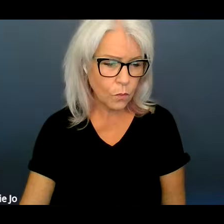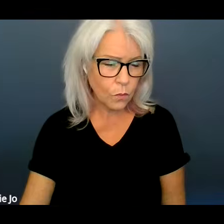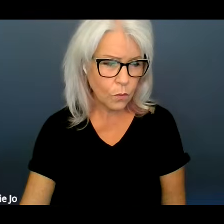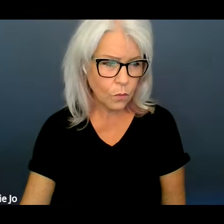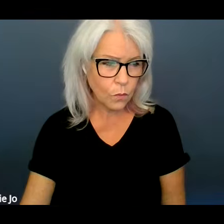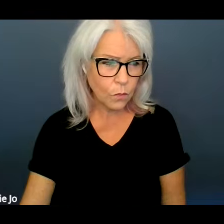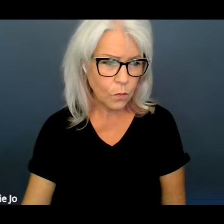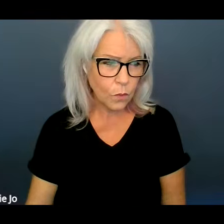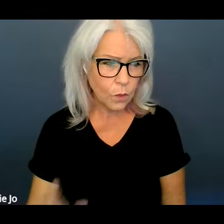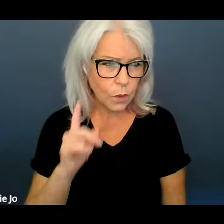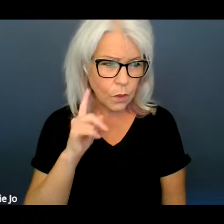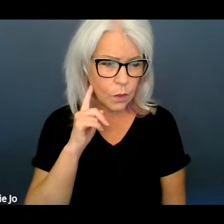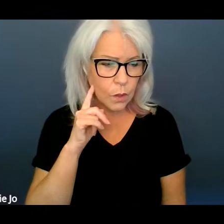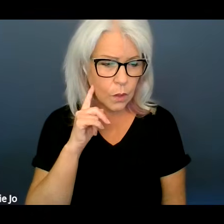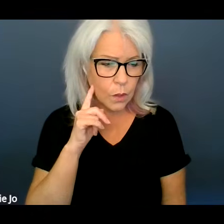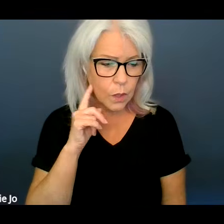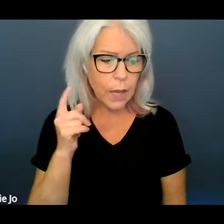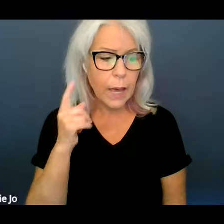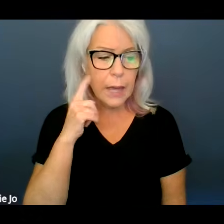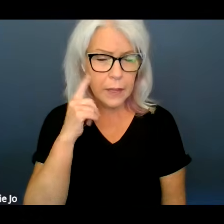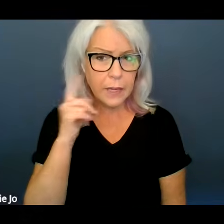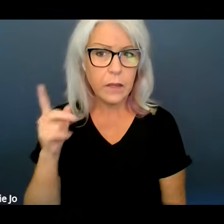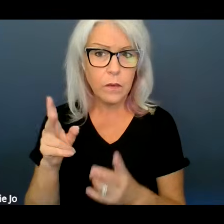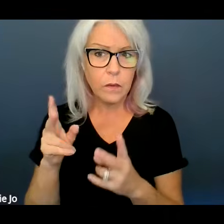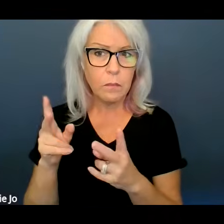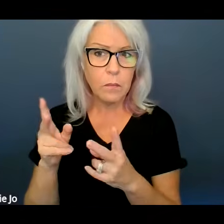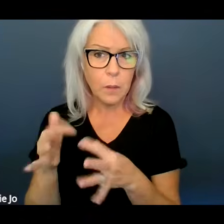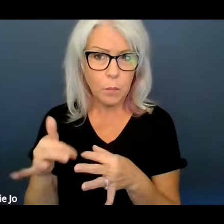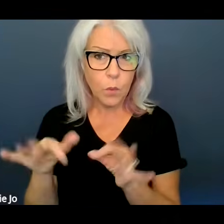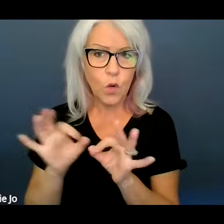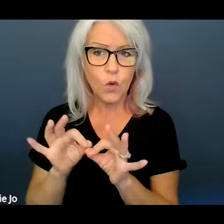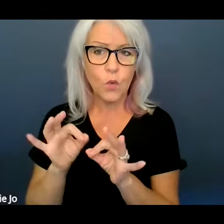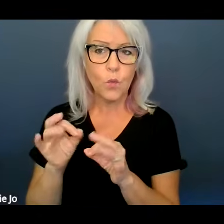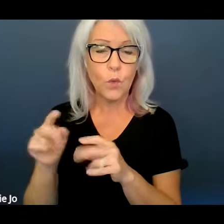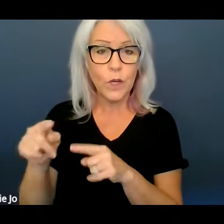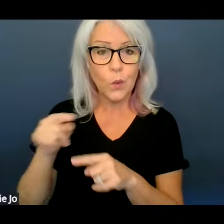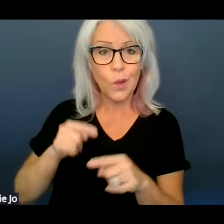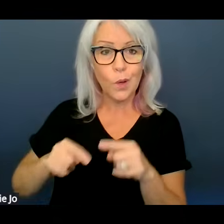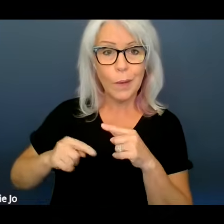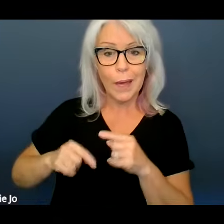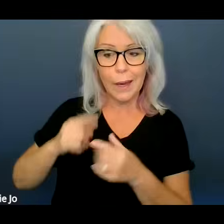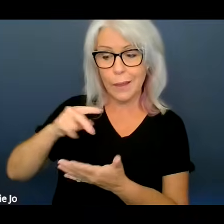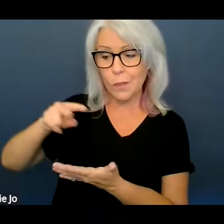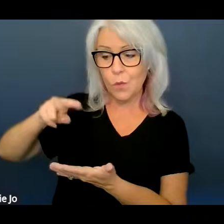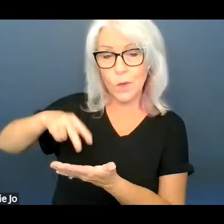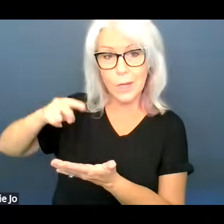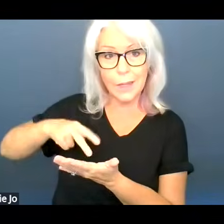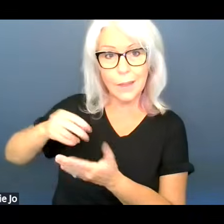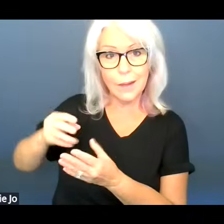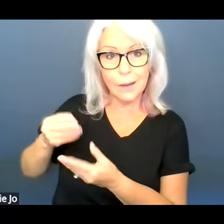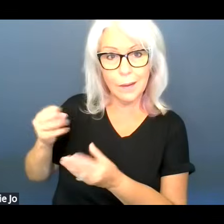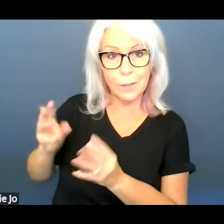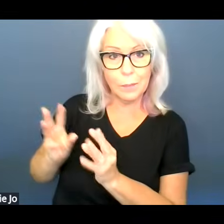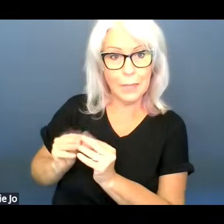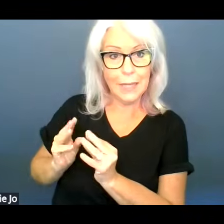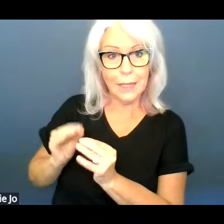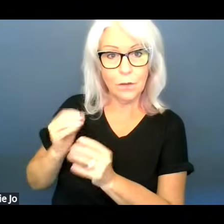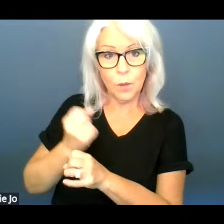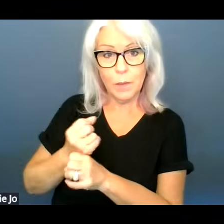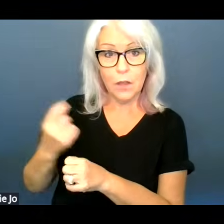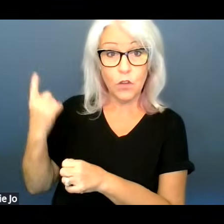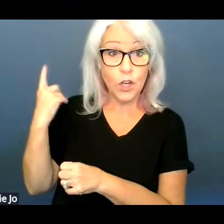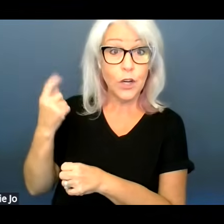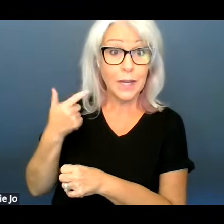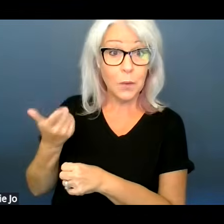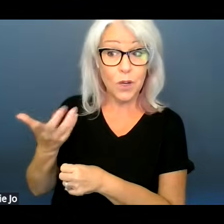very, important, that when you looked back at the meeting from last year, it was presented to us the other way. Yeah. And we